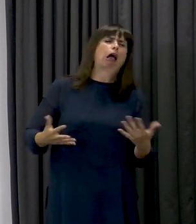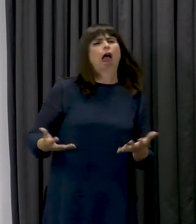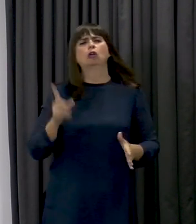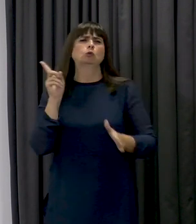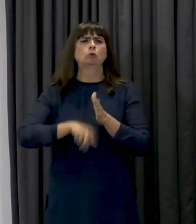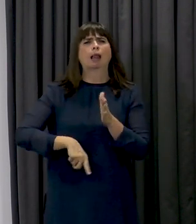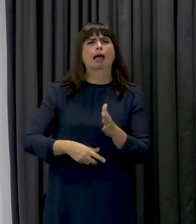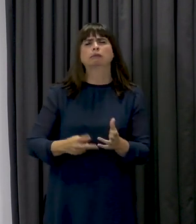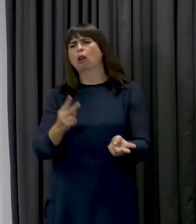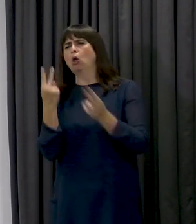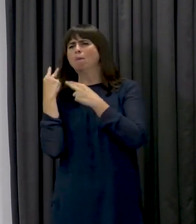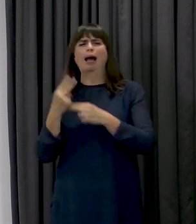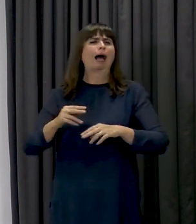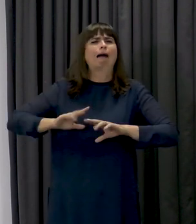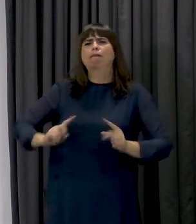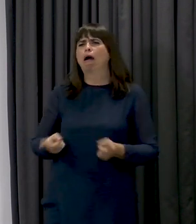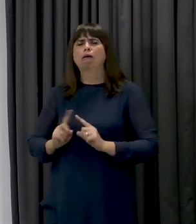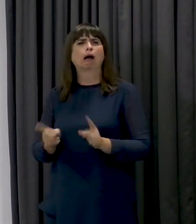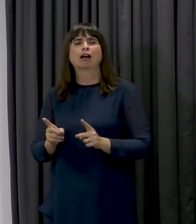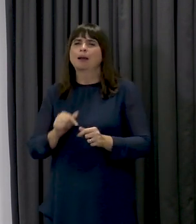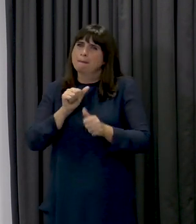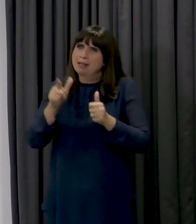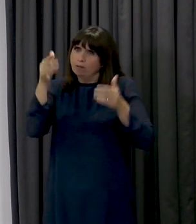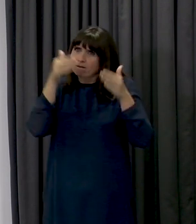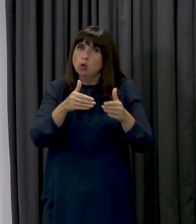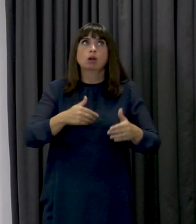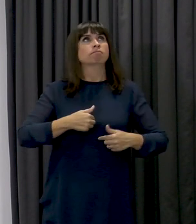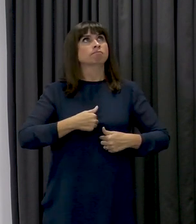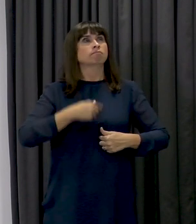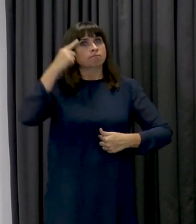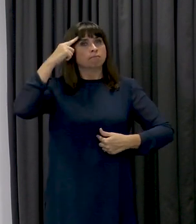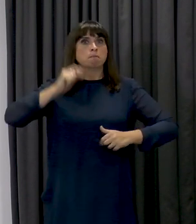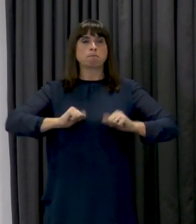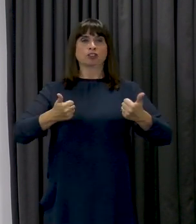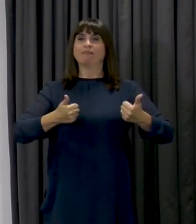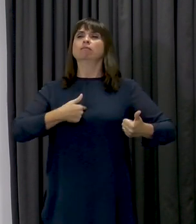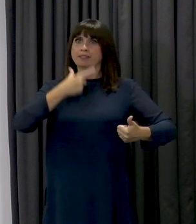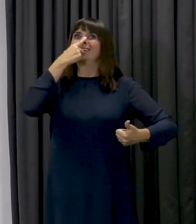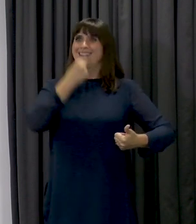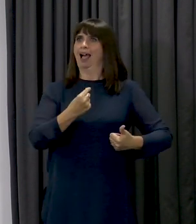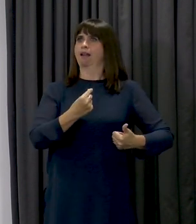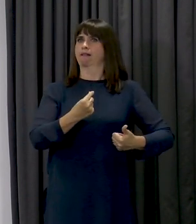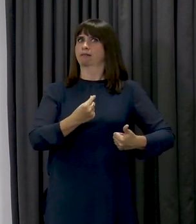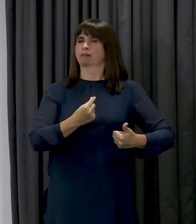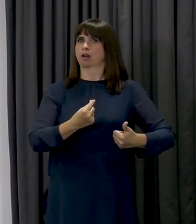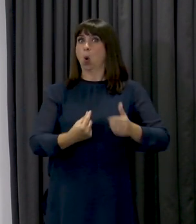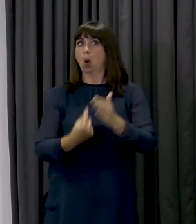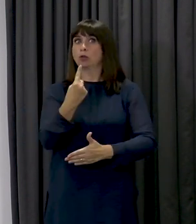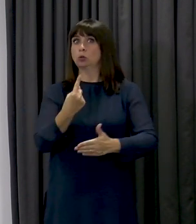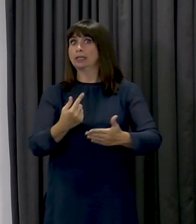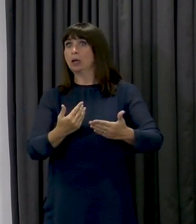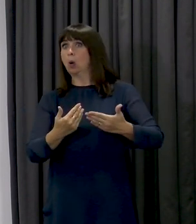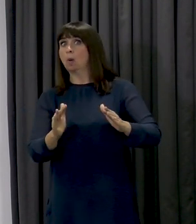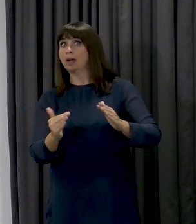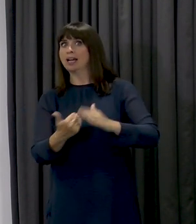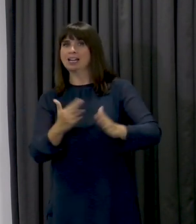do rather than things you can't do, and to make the best success you can of the new opportunities that are coming